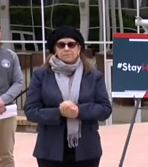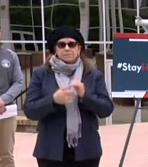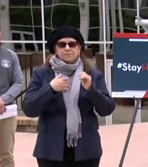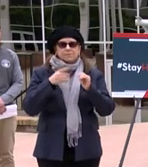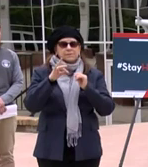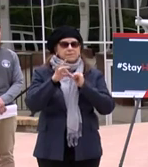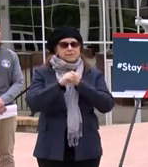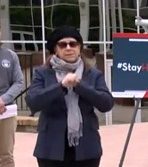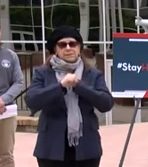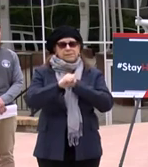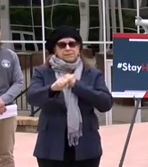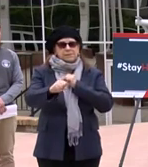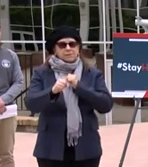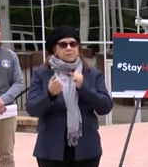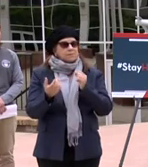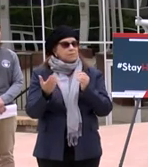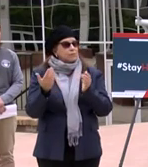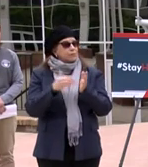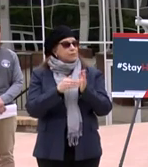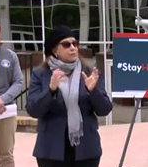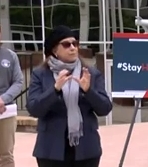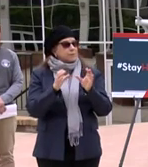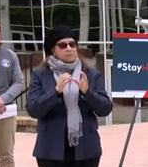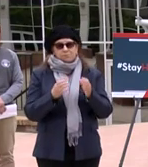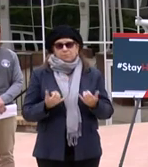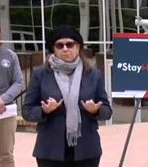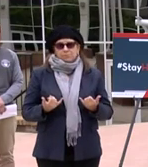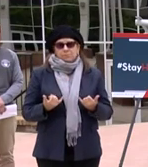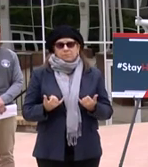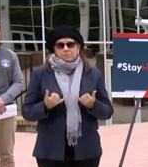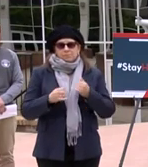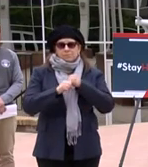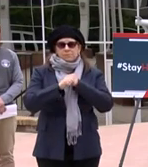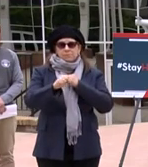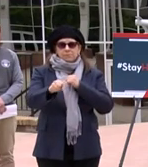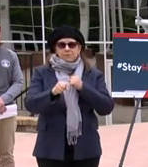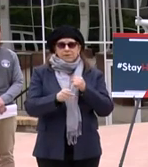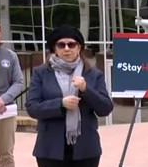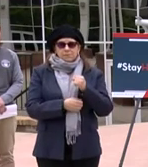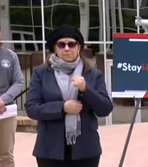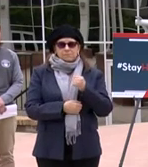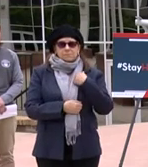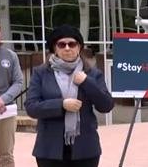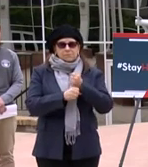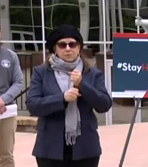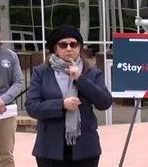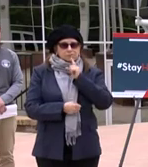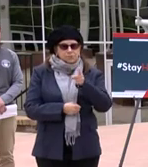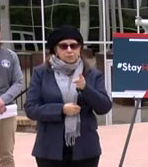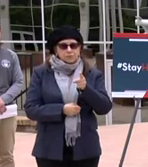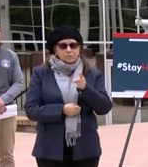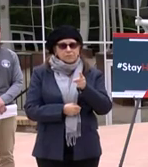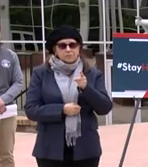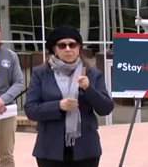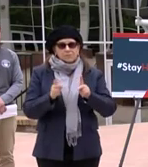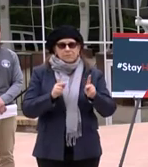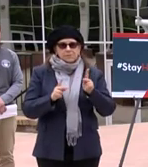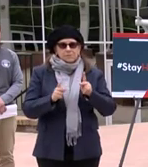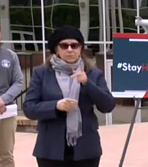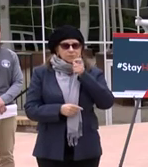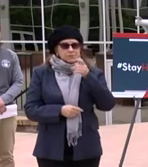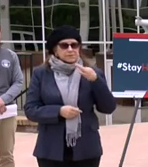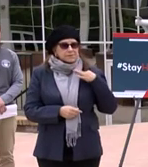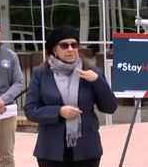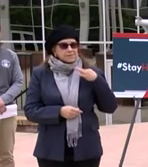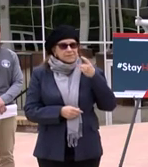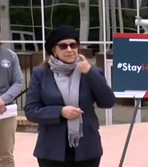public benefits. And one question that I'll make sure that we confirm is that people who are newly applying, what all the